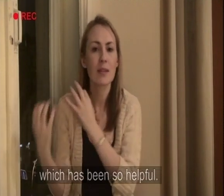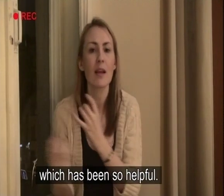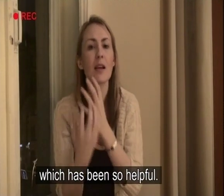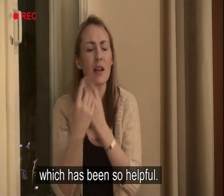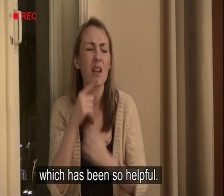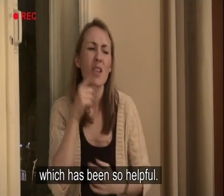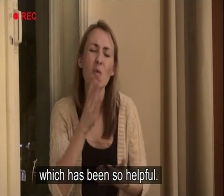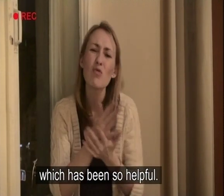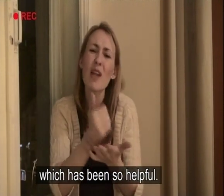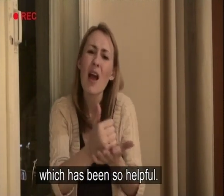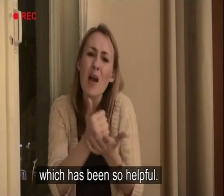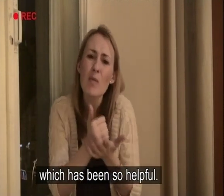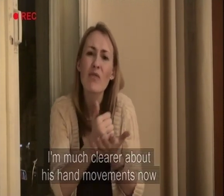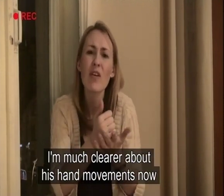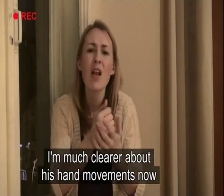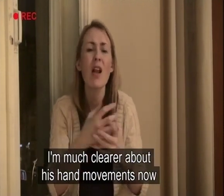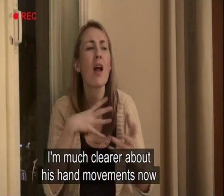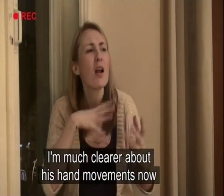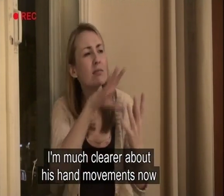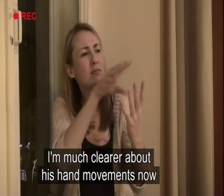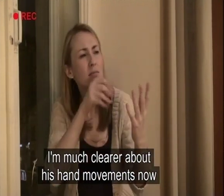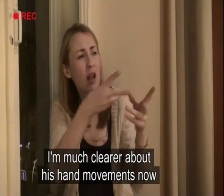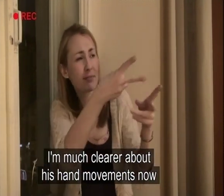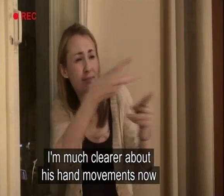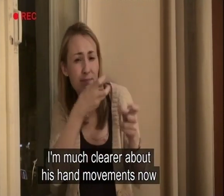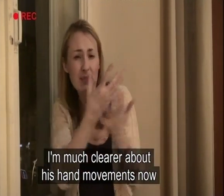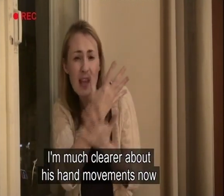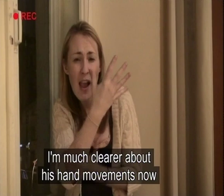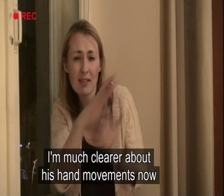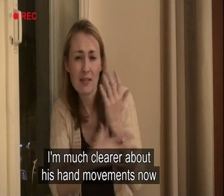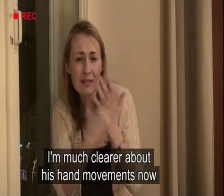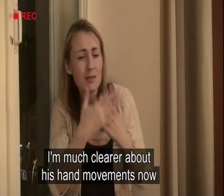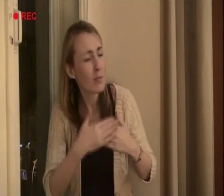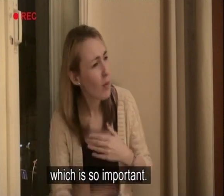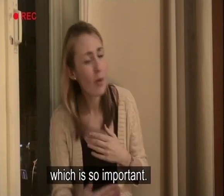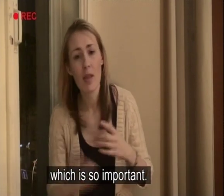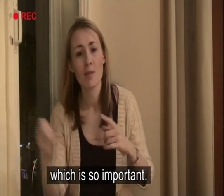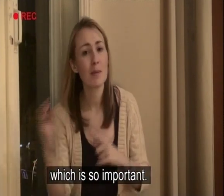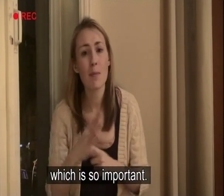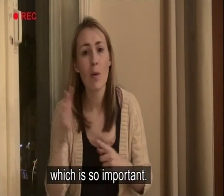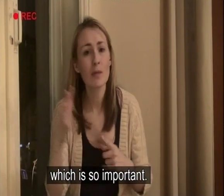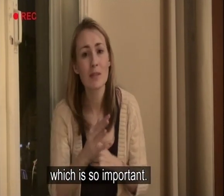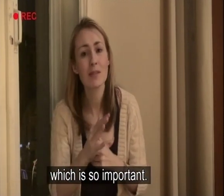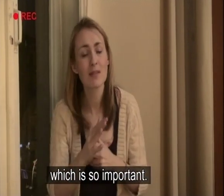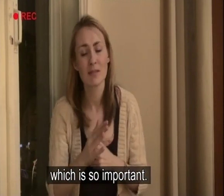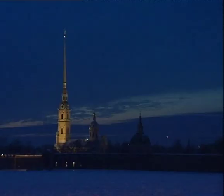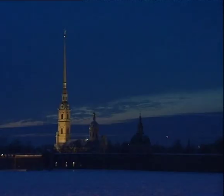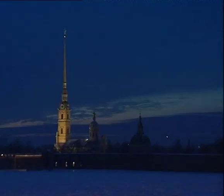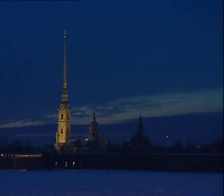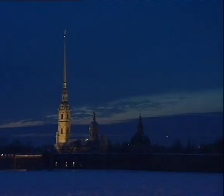helpful. I'm much clearer about the hand movement now, which is so important.